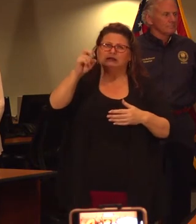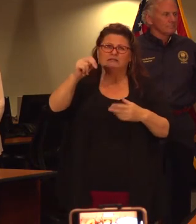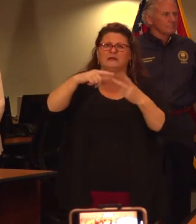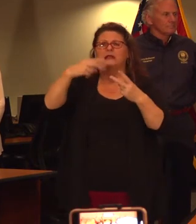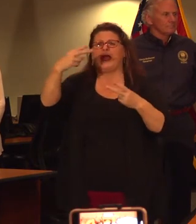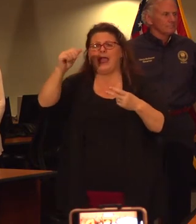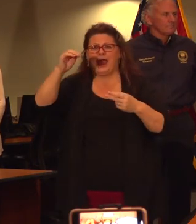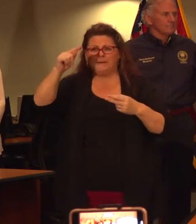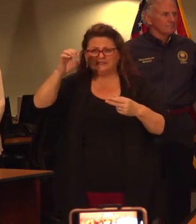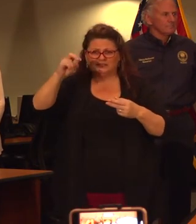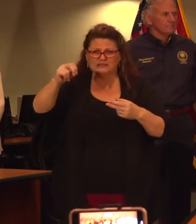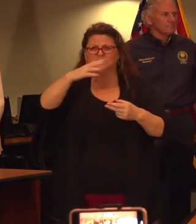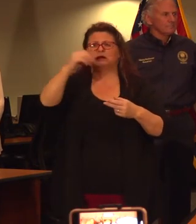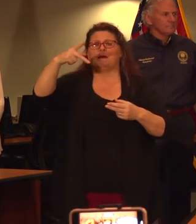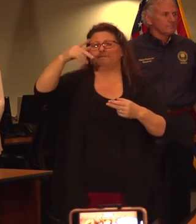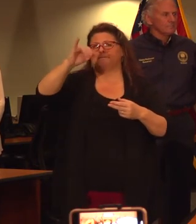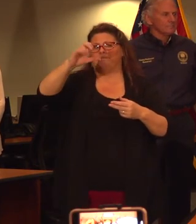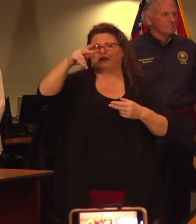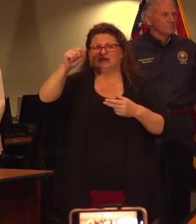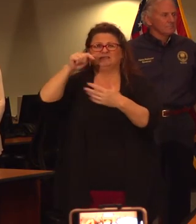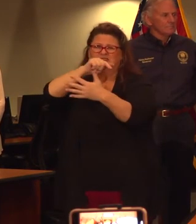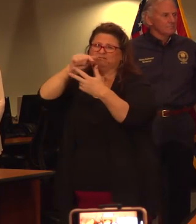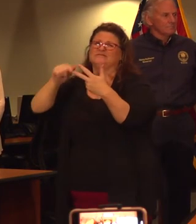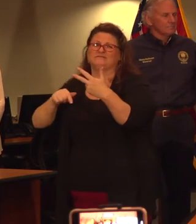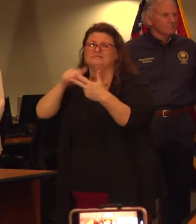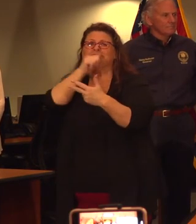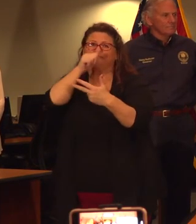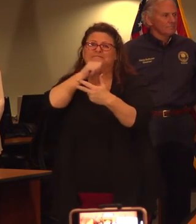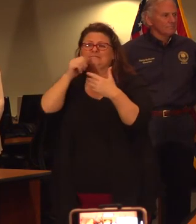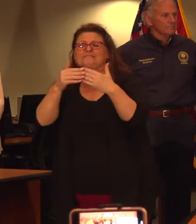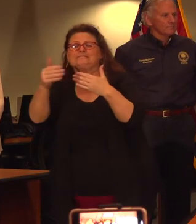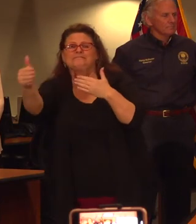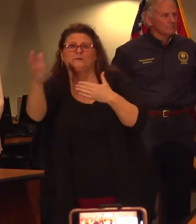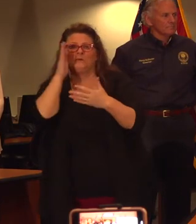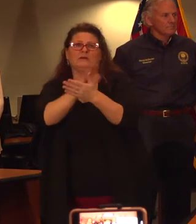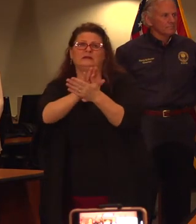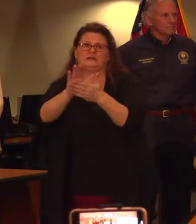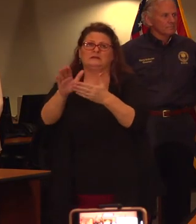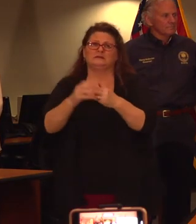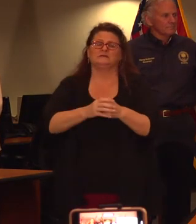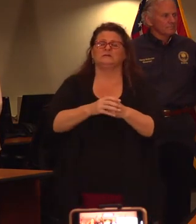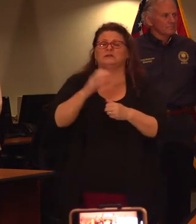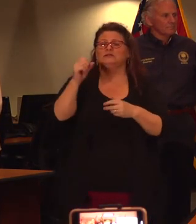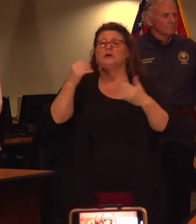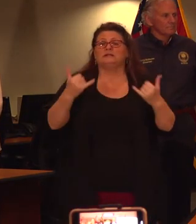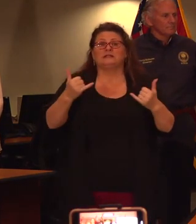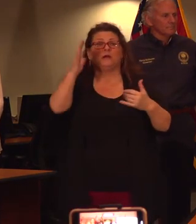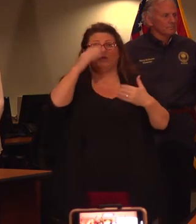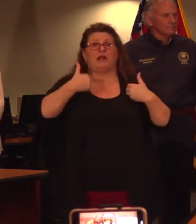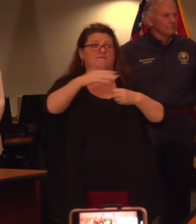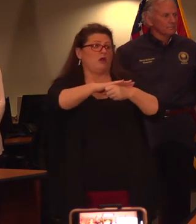And some of the state and voluntary agency assistance to date includes search and rescue support to the local